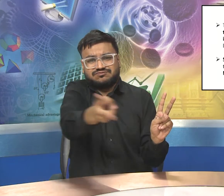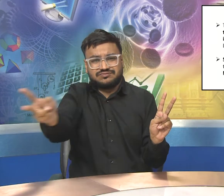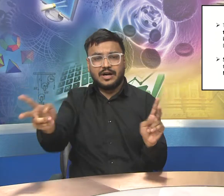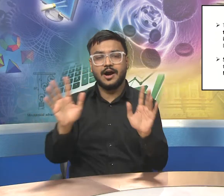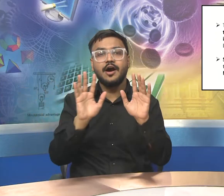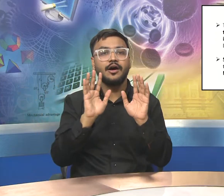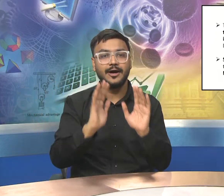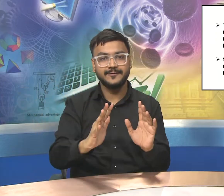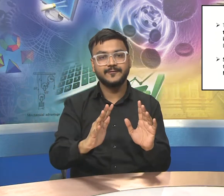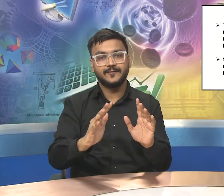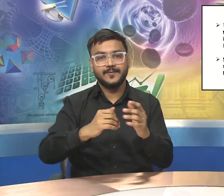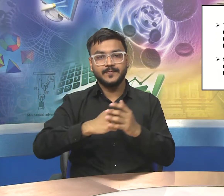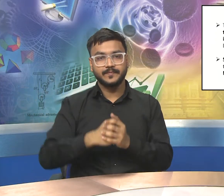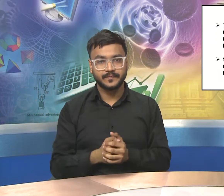courses.